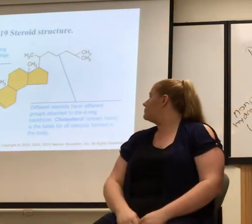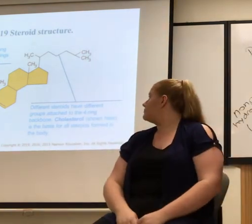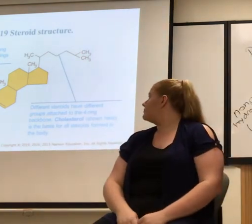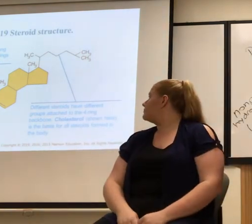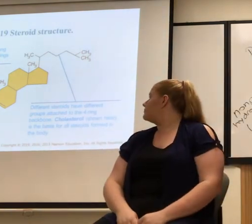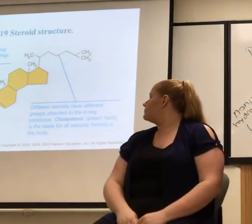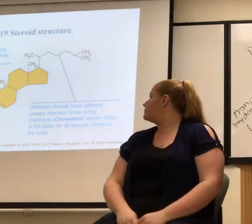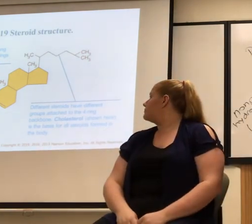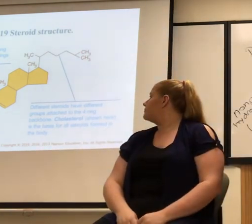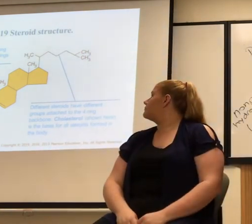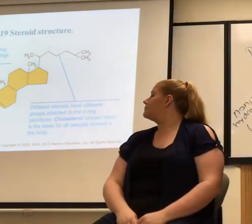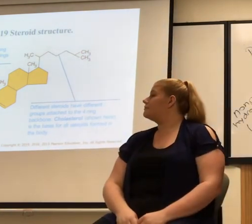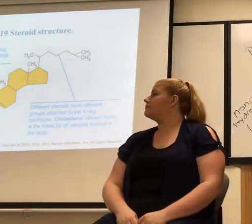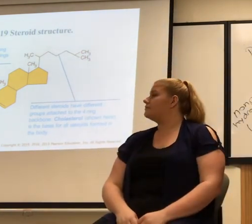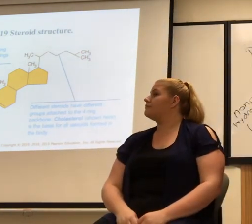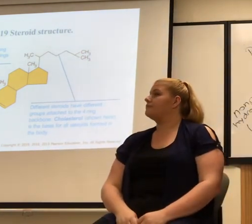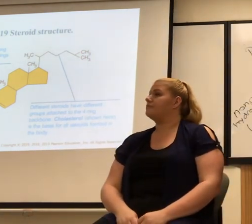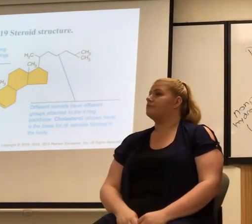Still talking about lipids.